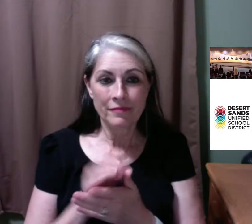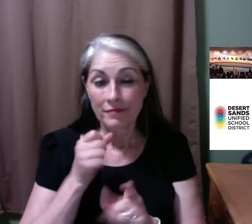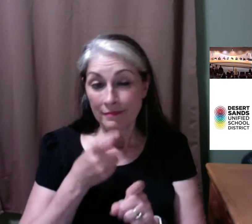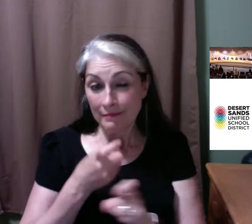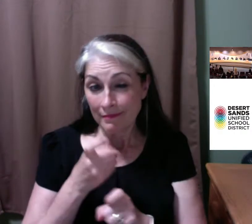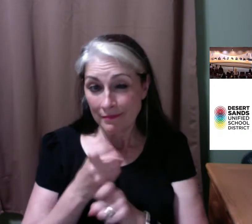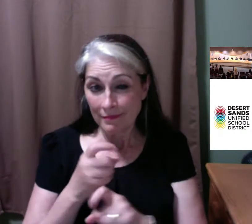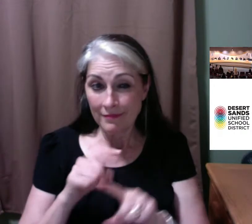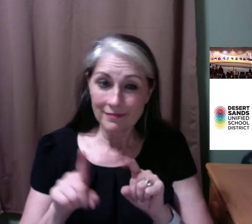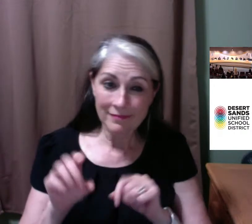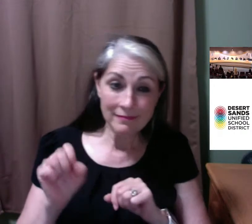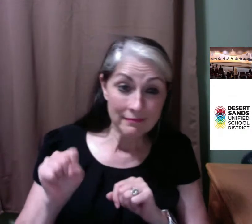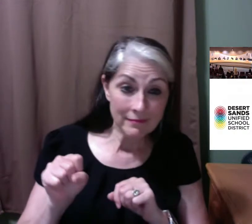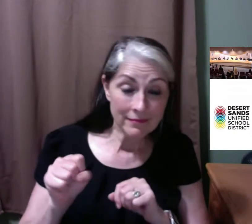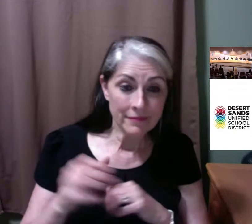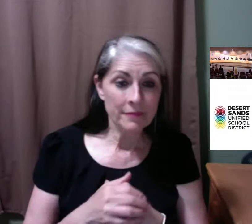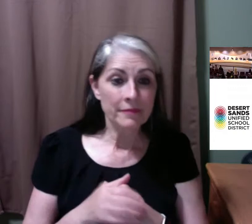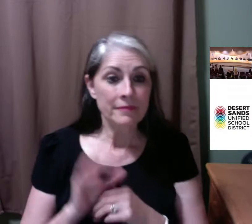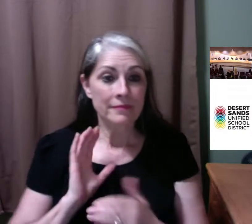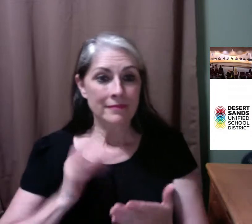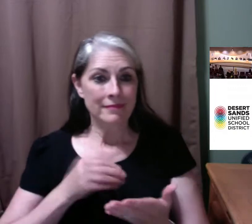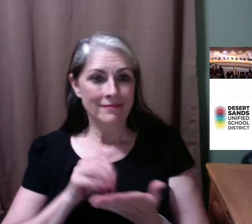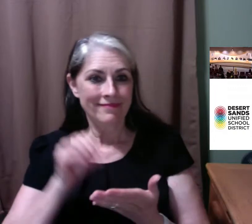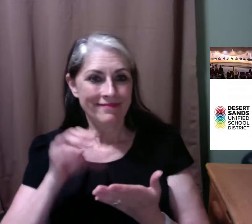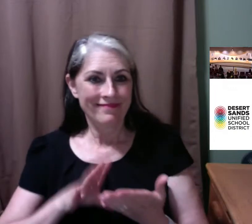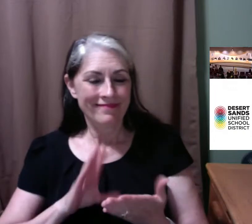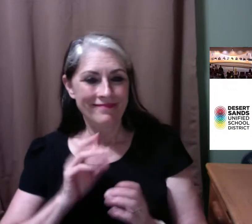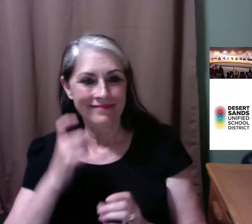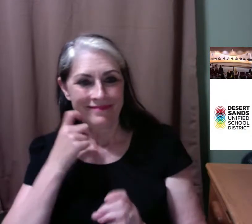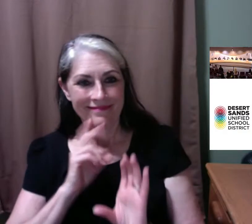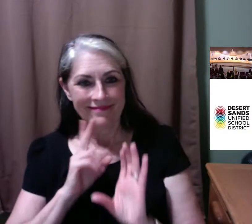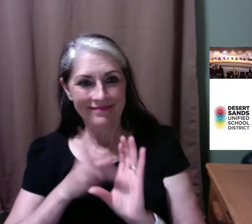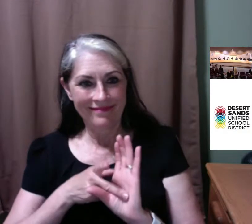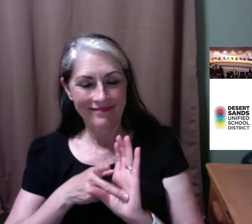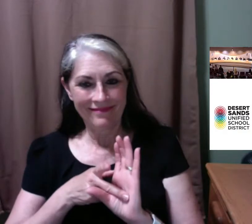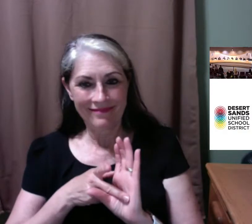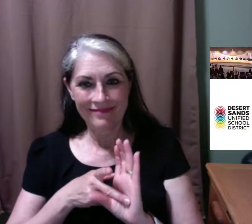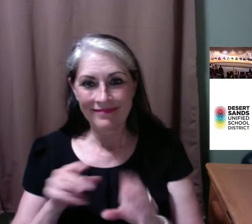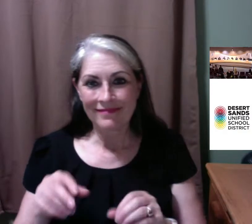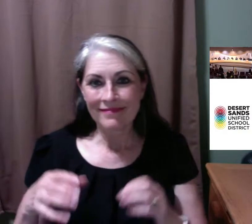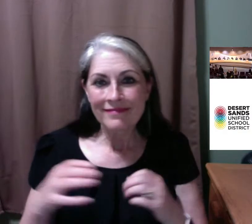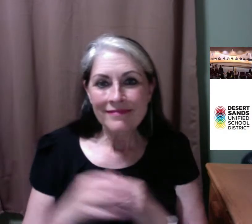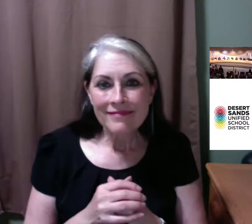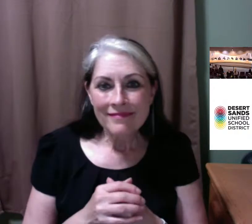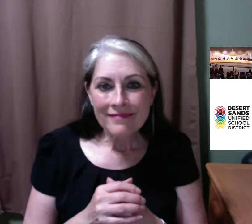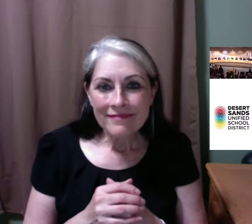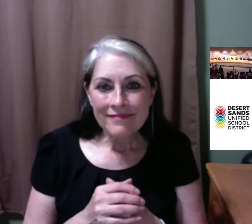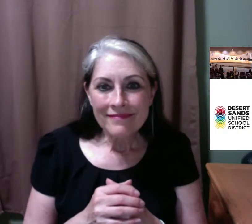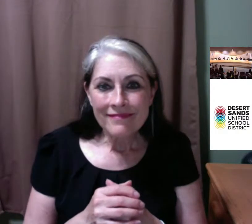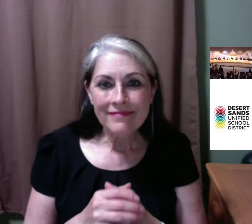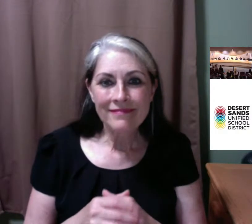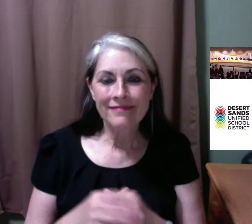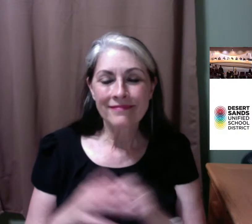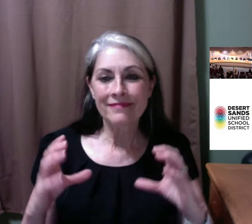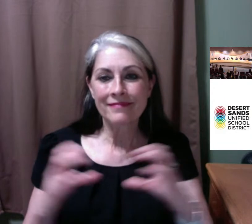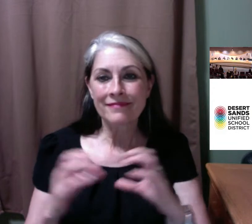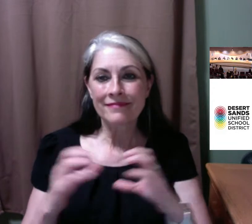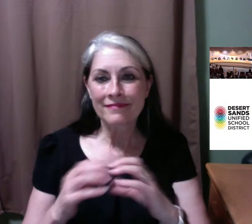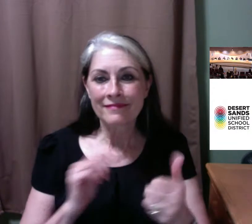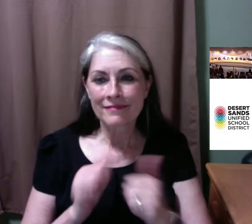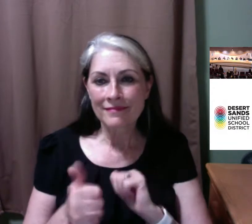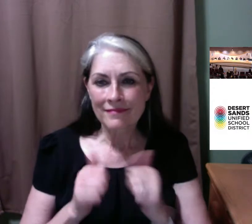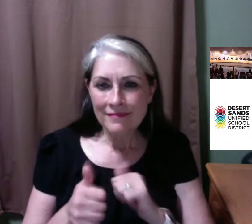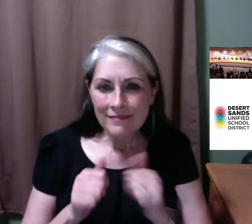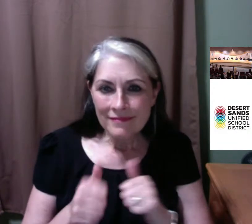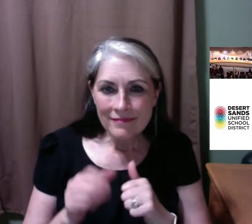yeah, it is. So our students recently participated in botball competitions and in e-sport tournaments. And these